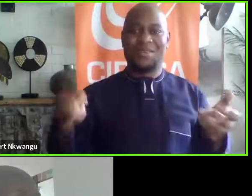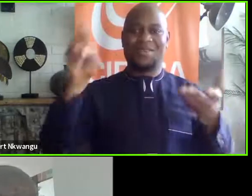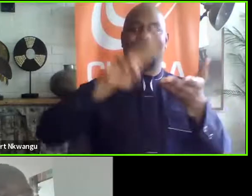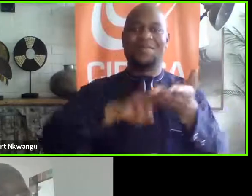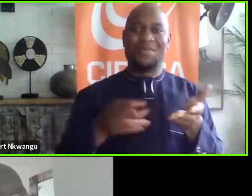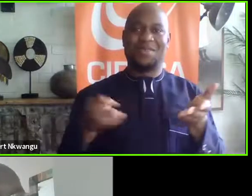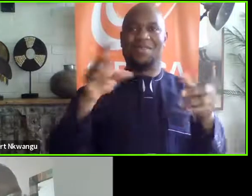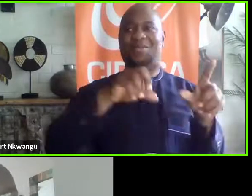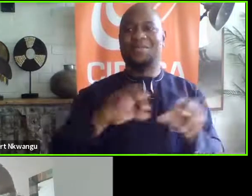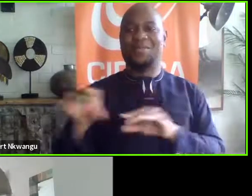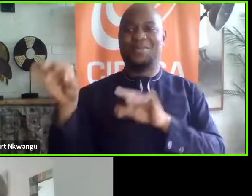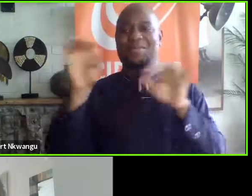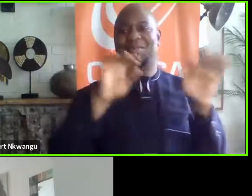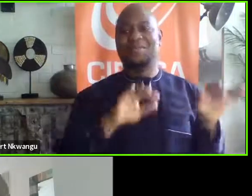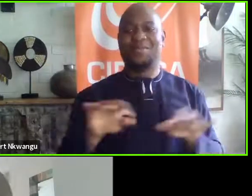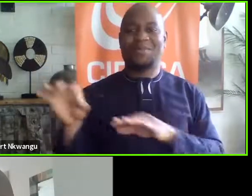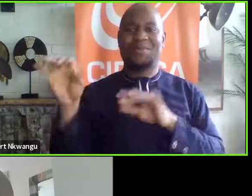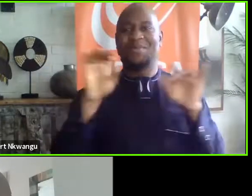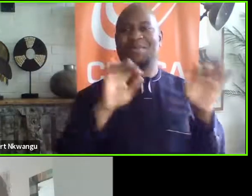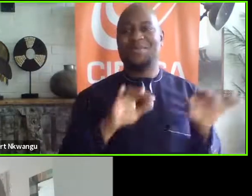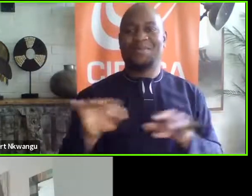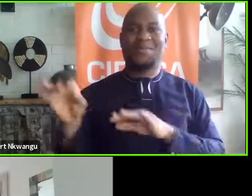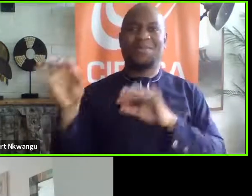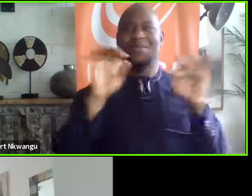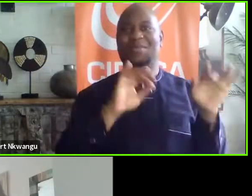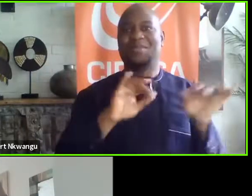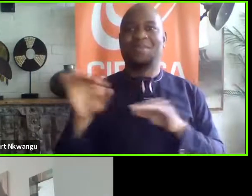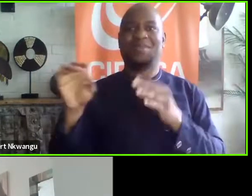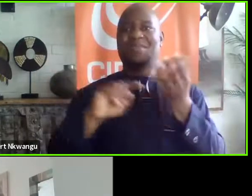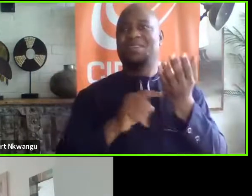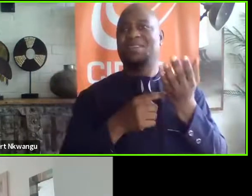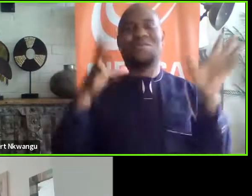They've closed down with the captioning or with the different wordings and all that.